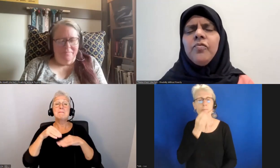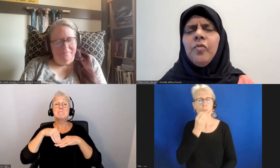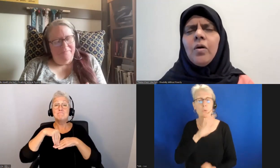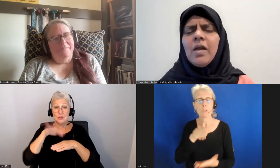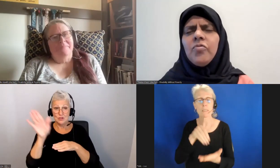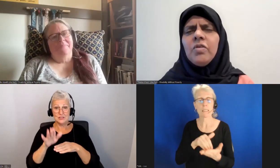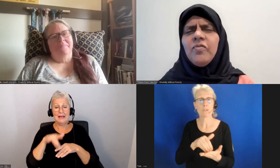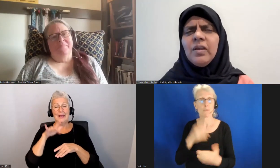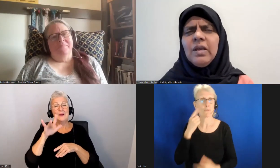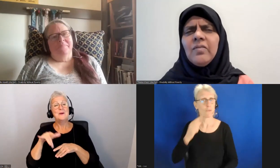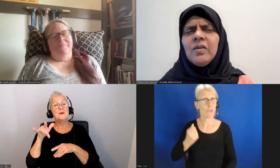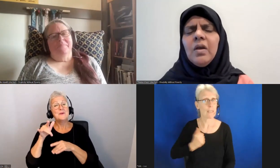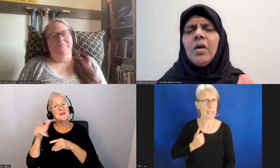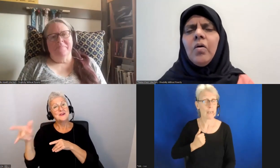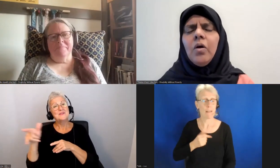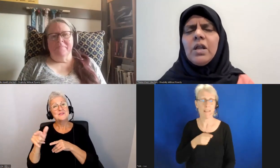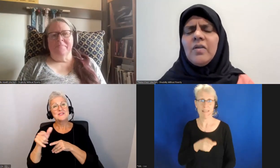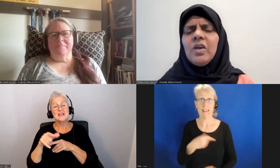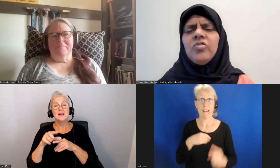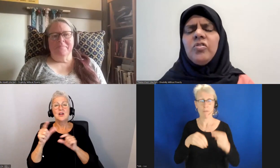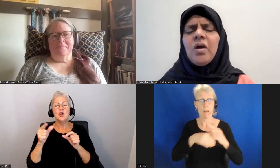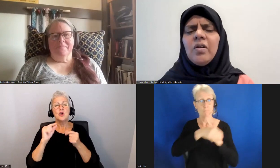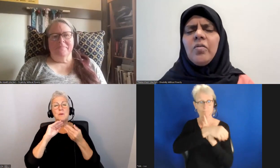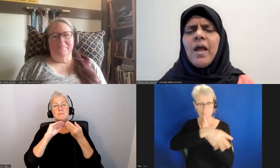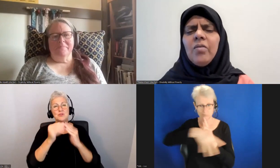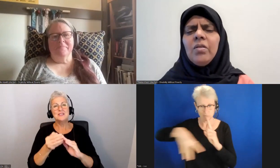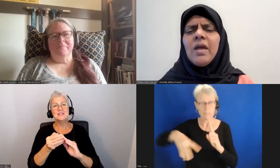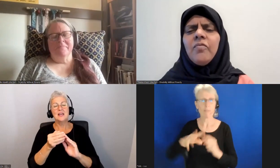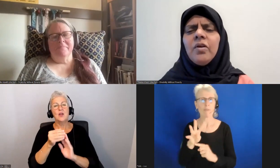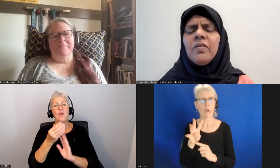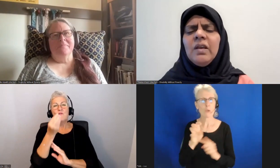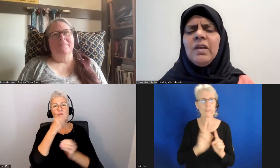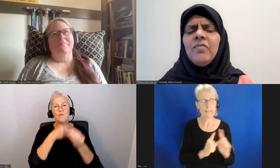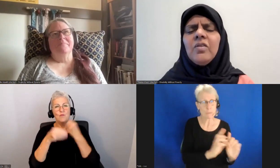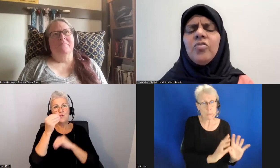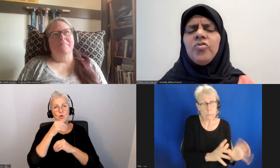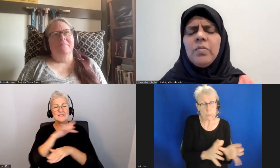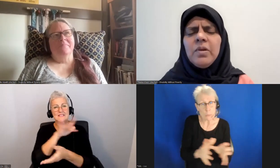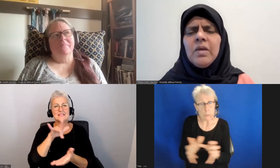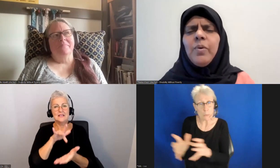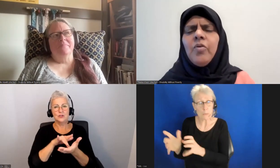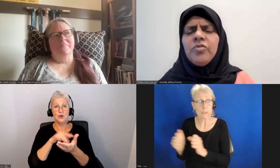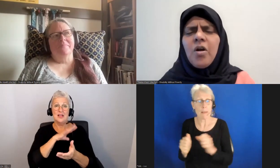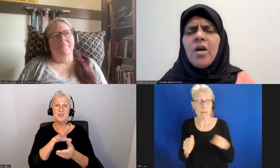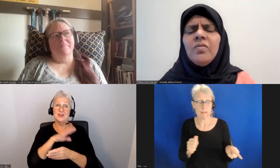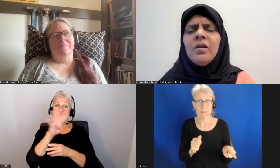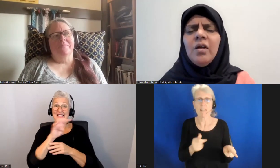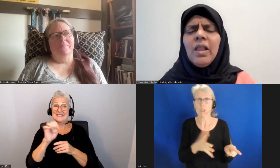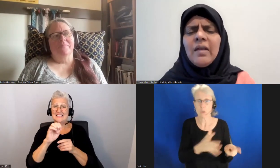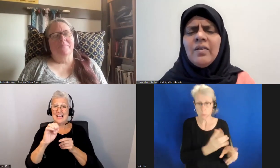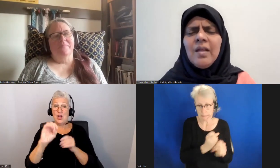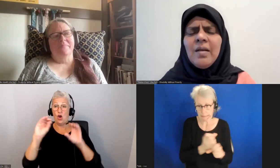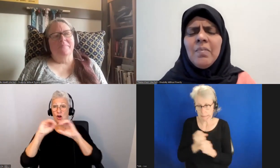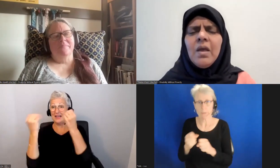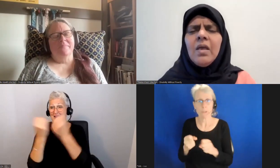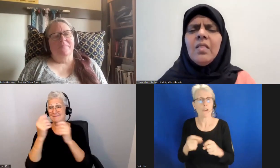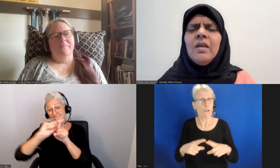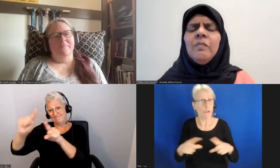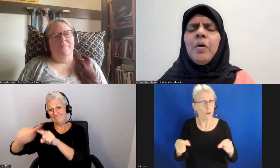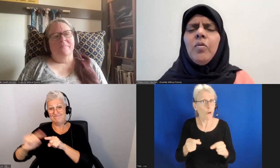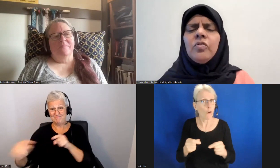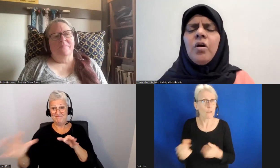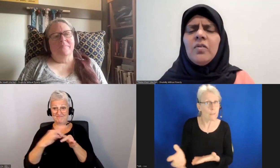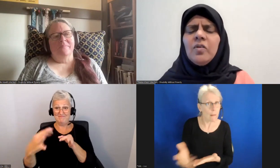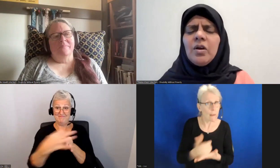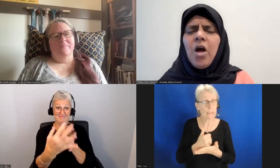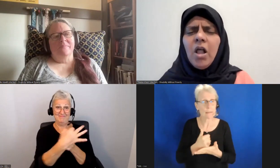over 400 affiliate organizations on the ground that have received and distributed postcards and collected them.